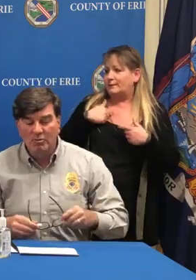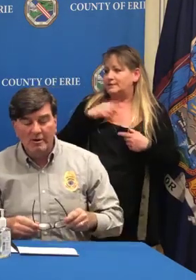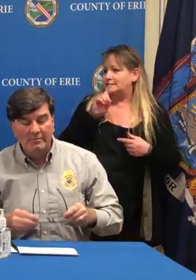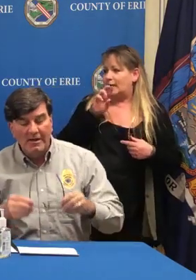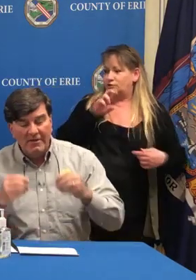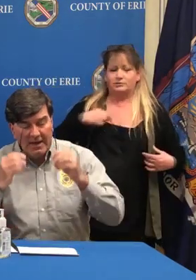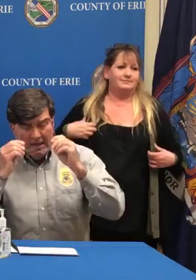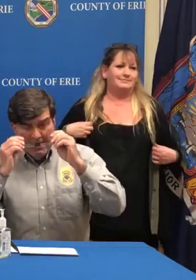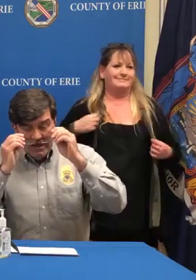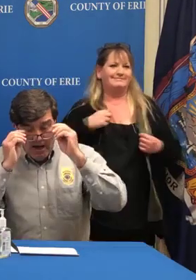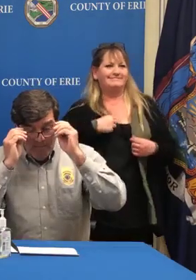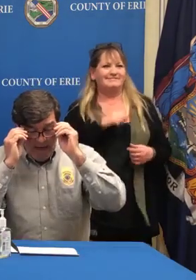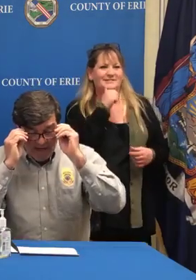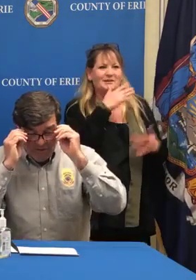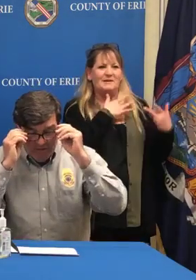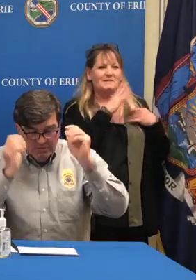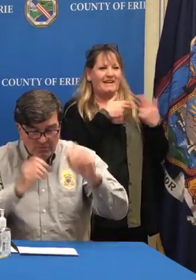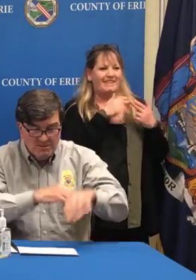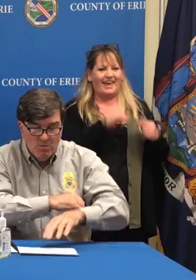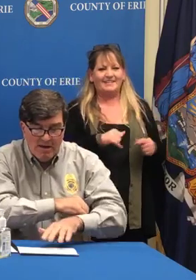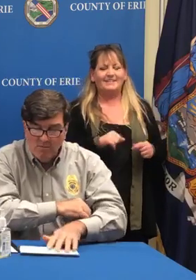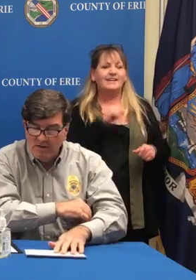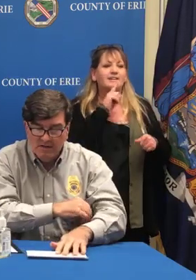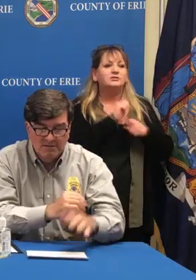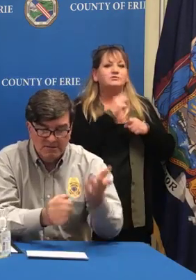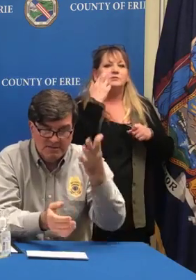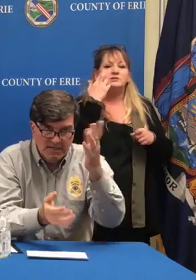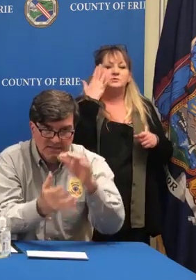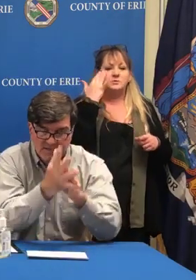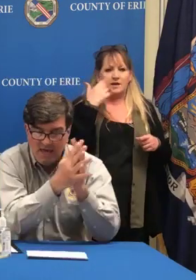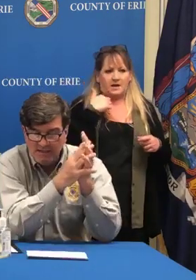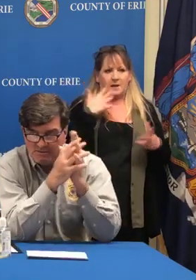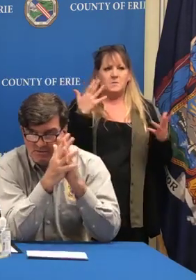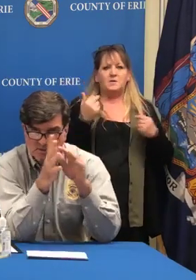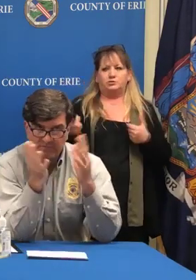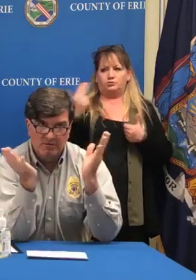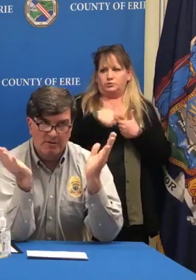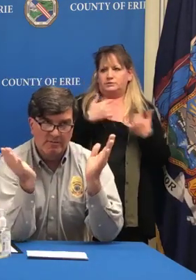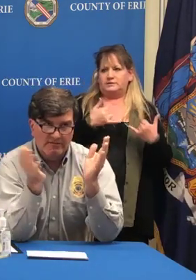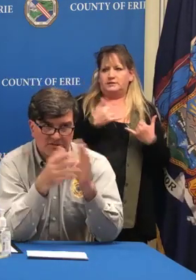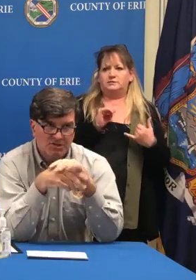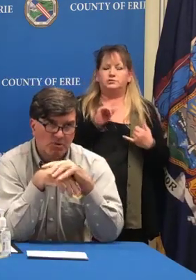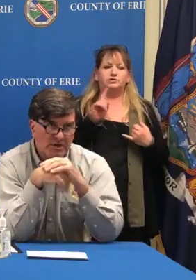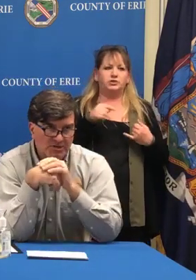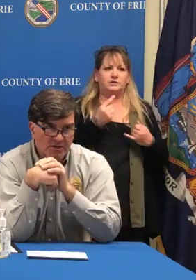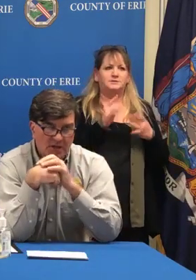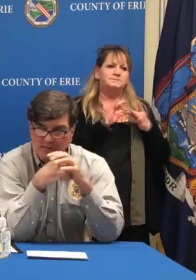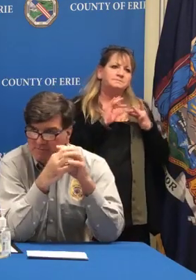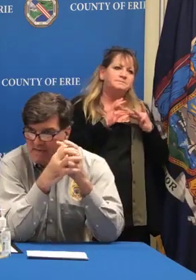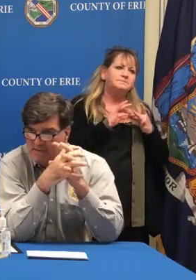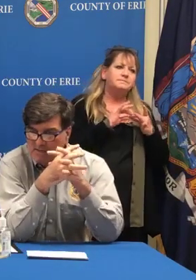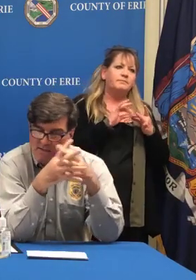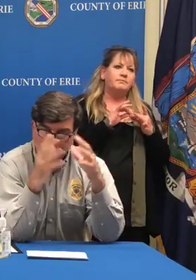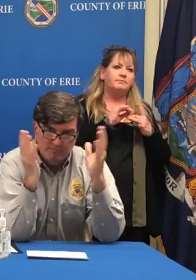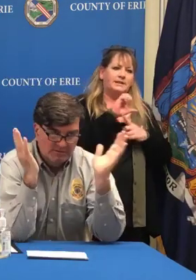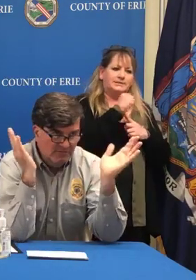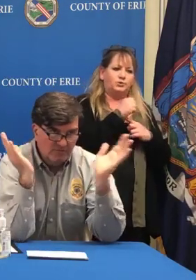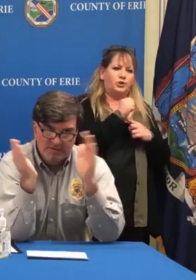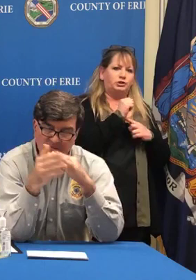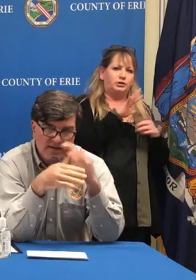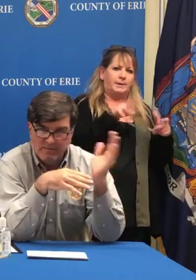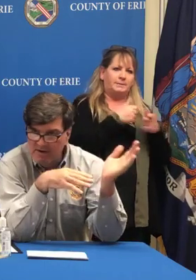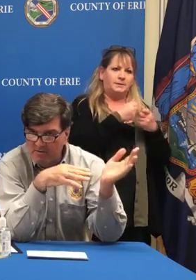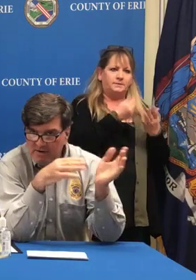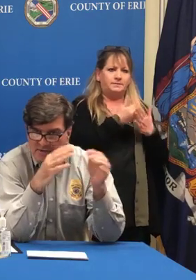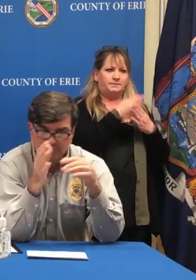don't have to worry about that. Actually, the reason why I wanted to sit in today is just going to give a little bit of a situational update from different